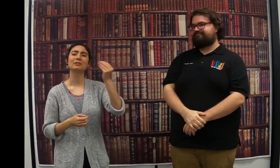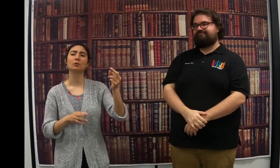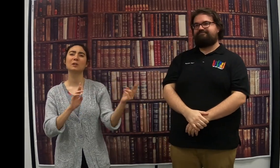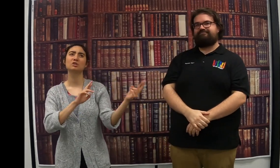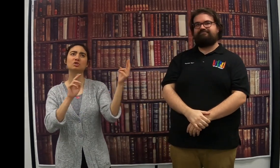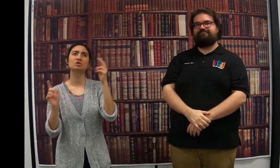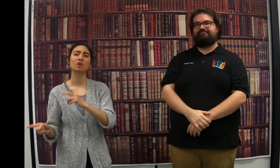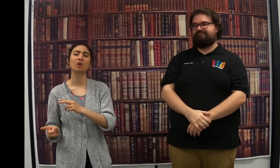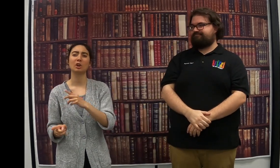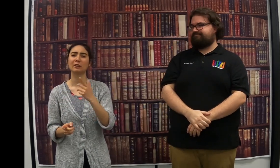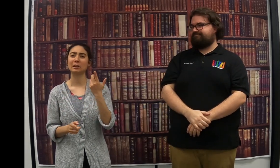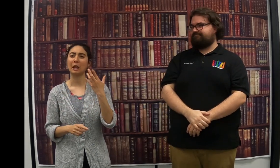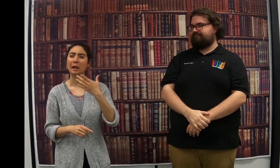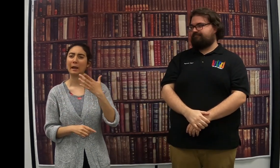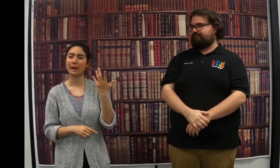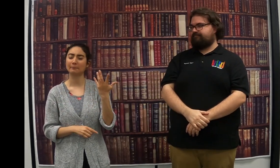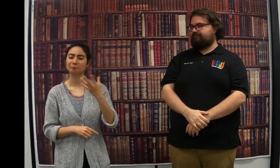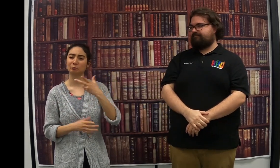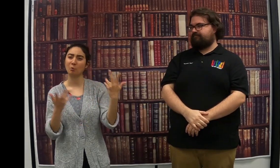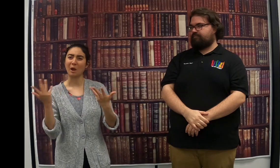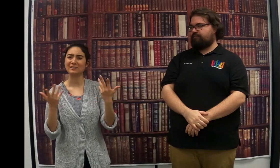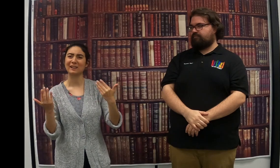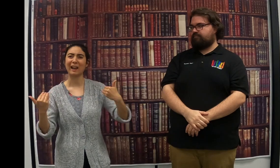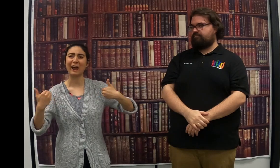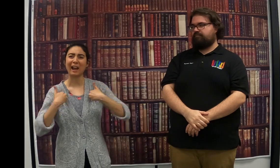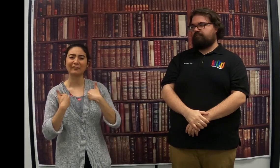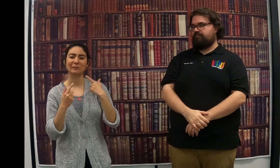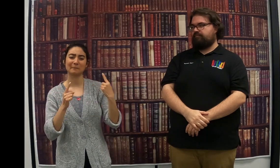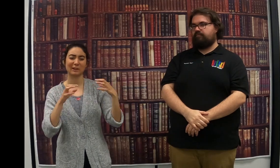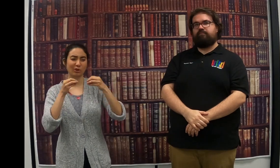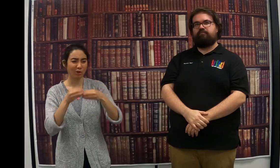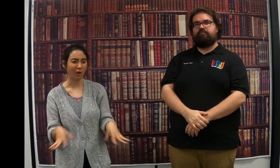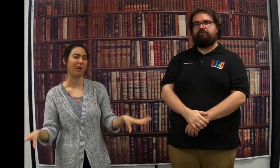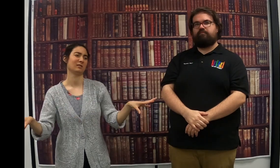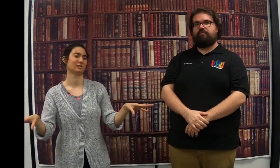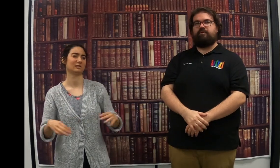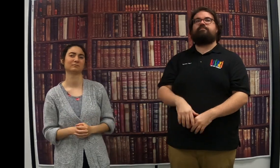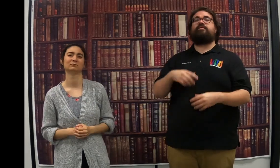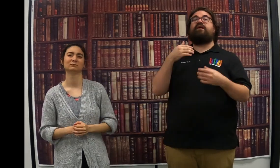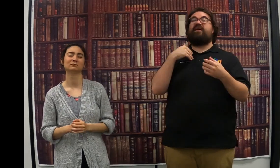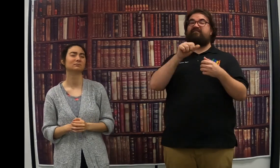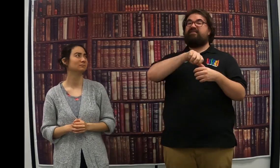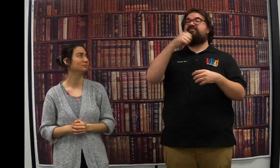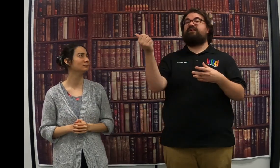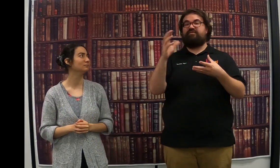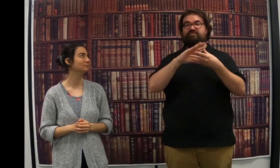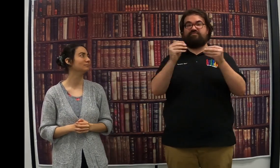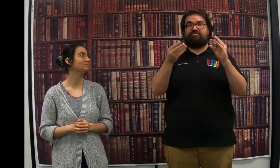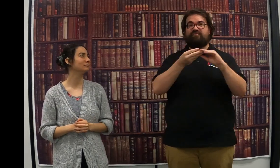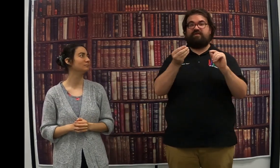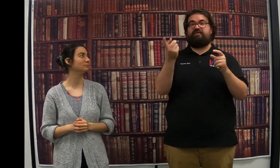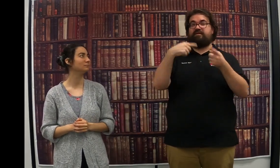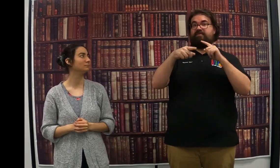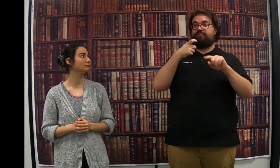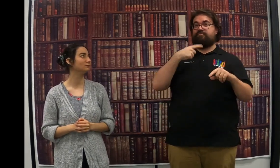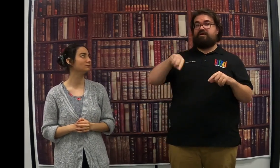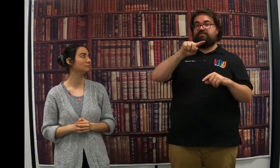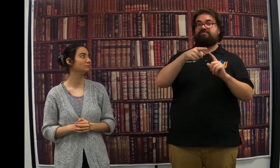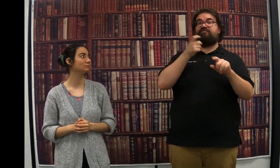And returning what has been lost. We have another tale coming to us from Jakob and Wilhelm